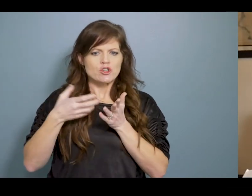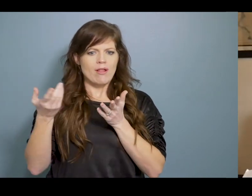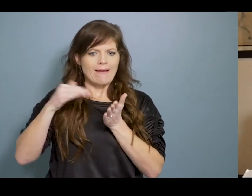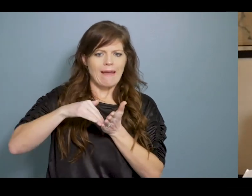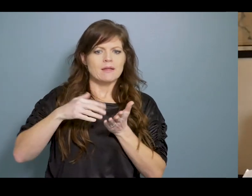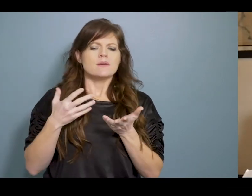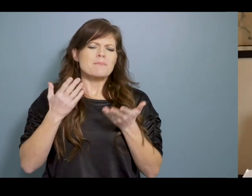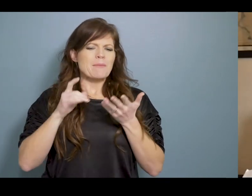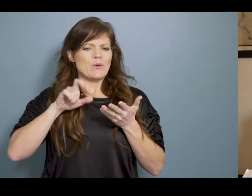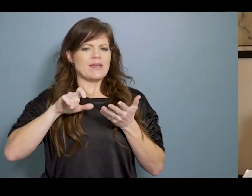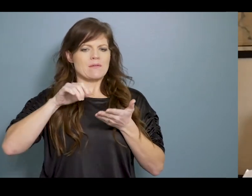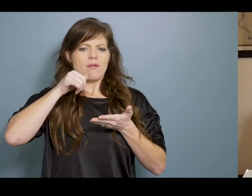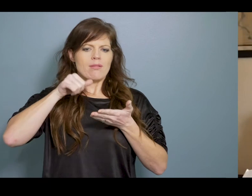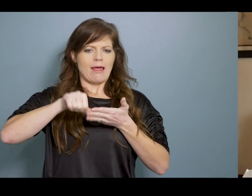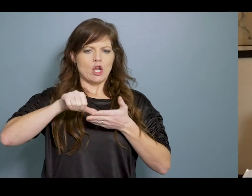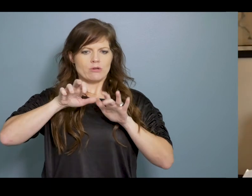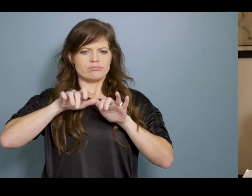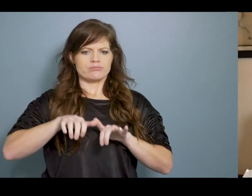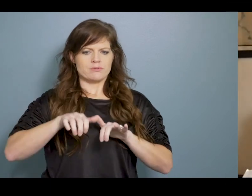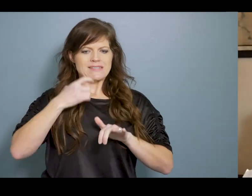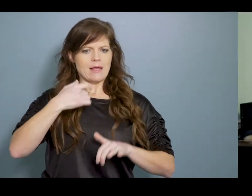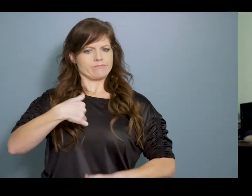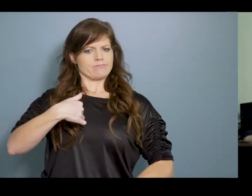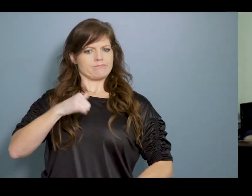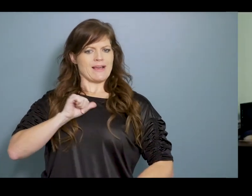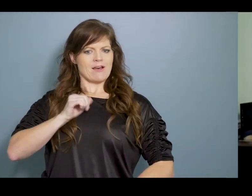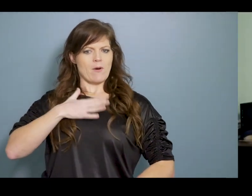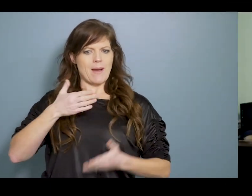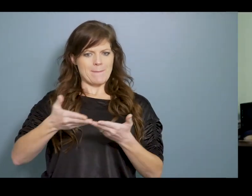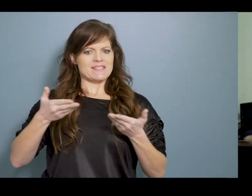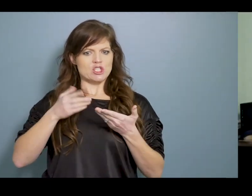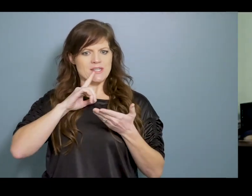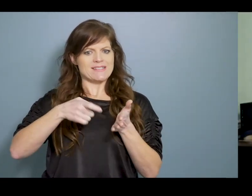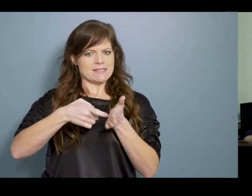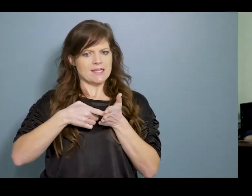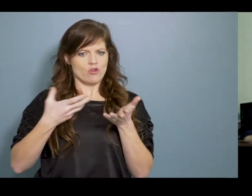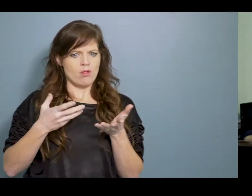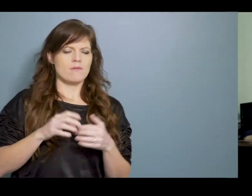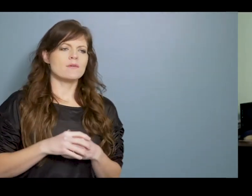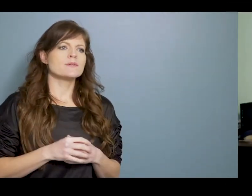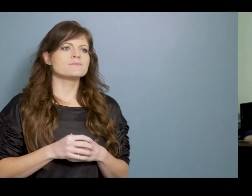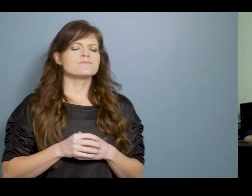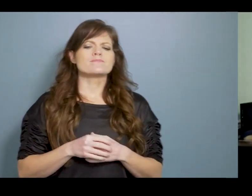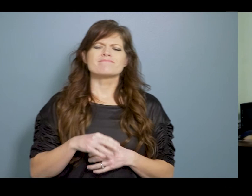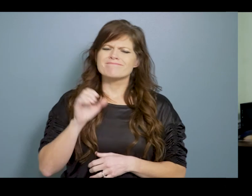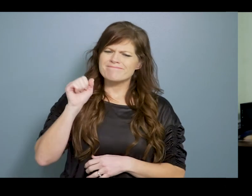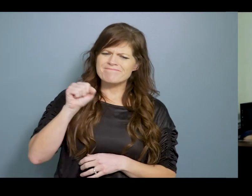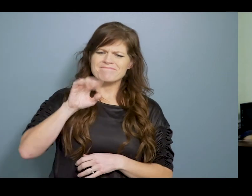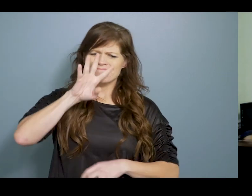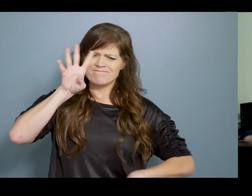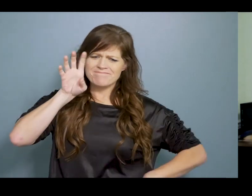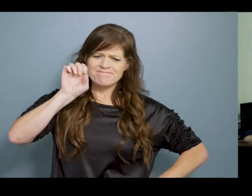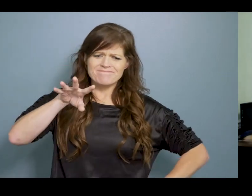Max, I'm getting to your question next. Hang on. Yeah, no, that's a good question. That's the biggest question mark that I've had in my